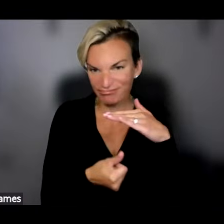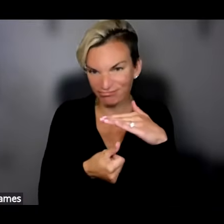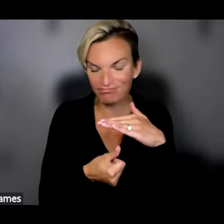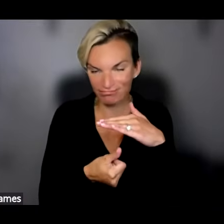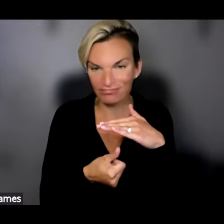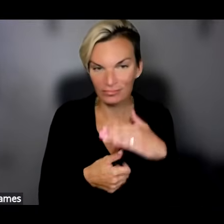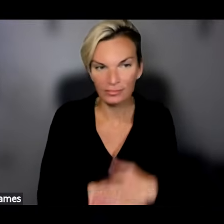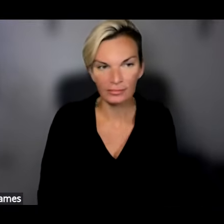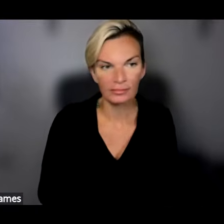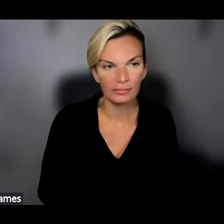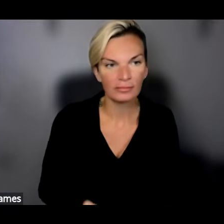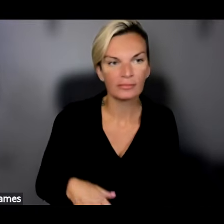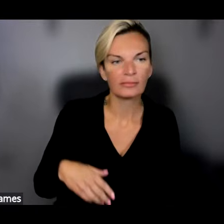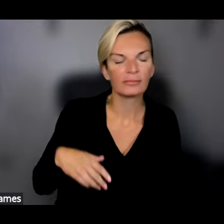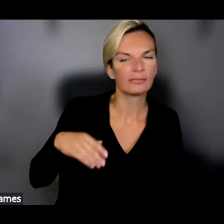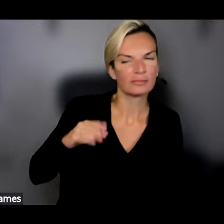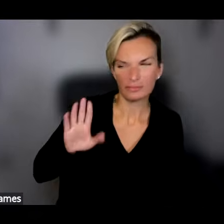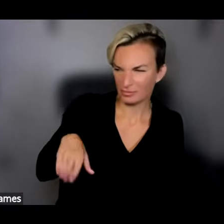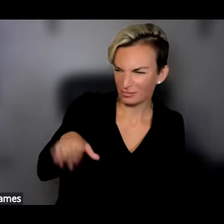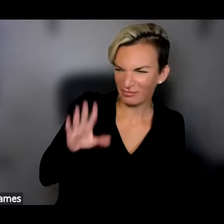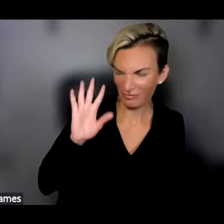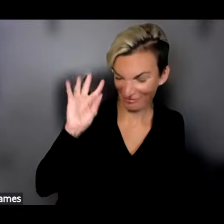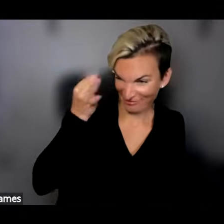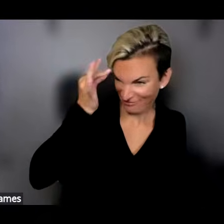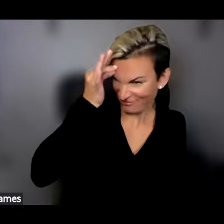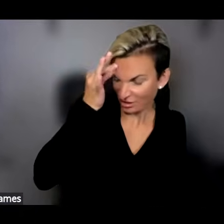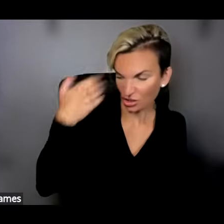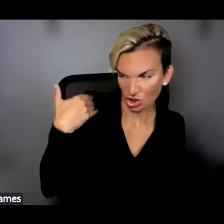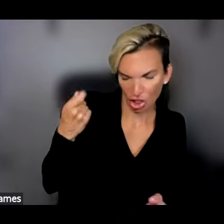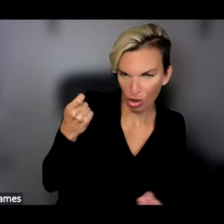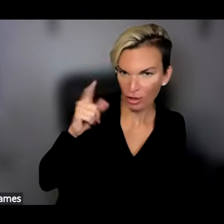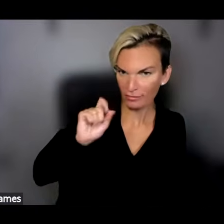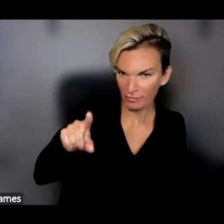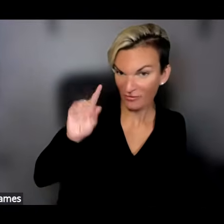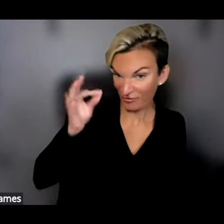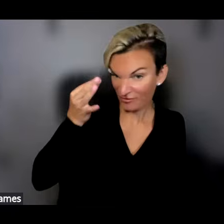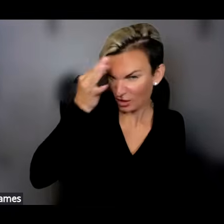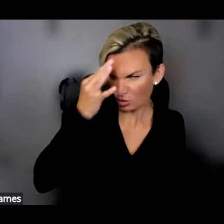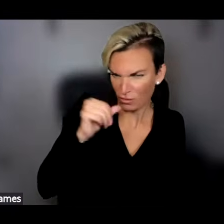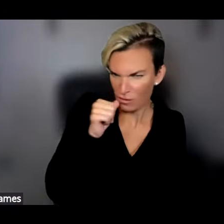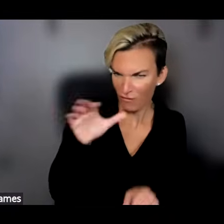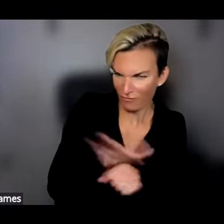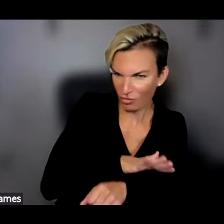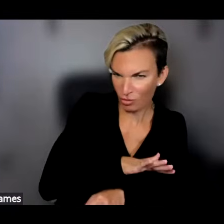Federal contracts are not covered, correct? Correct.